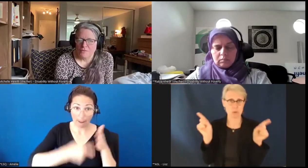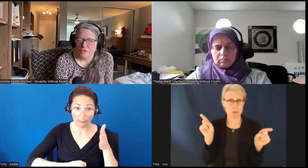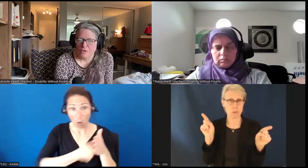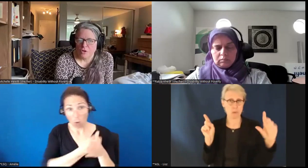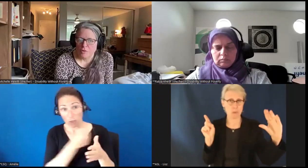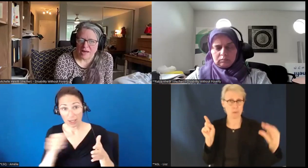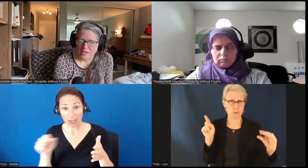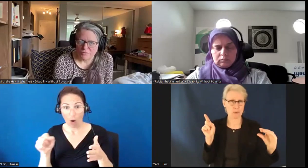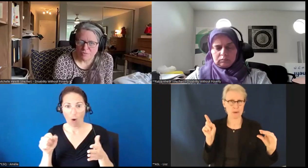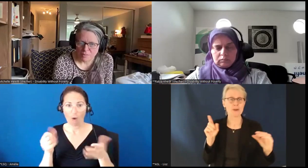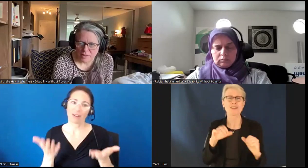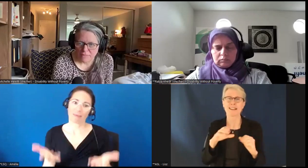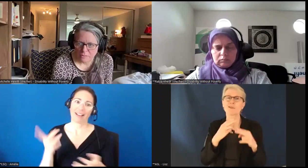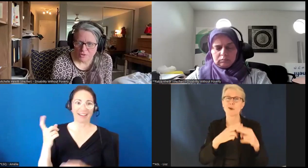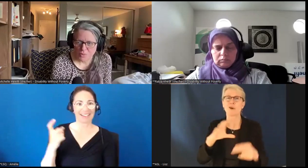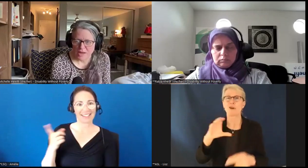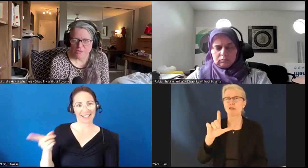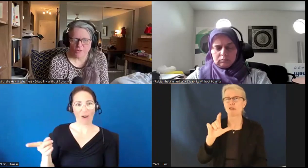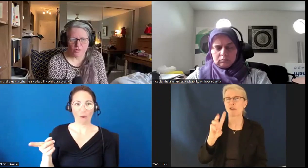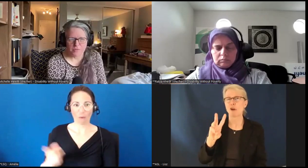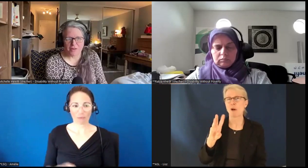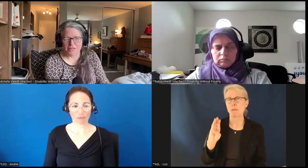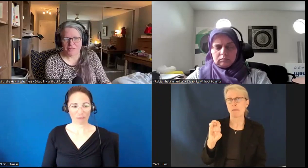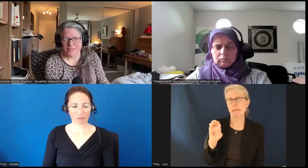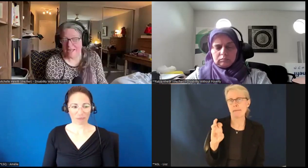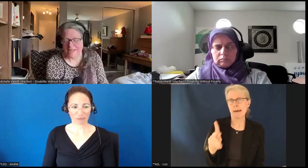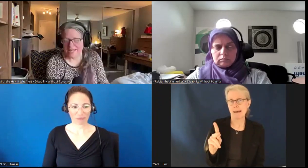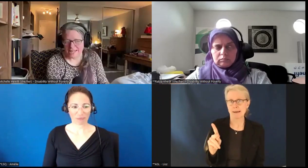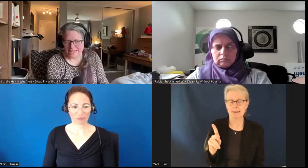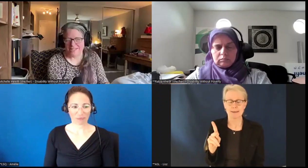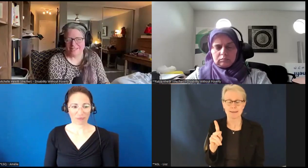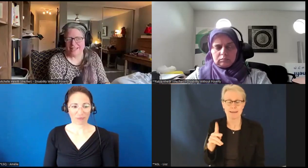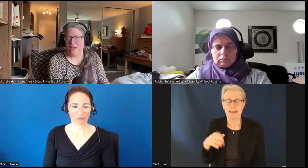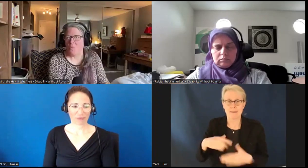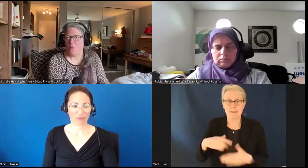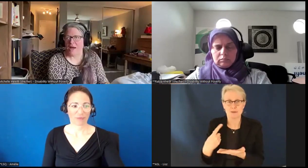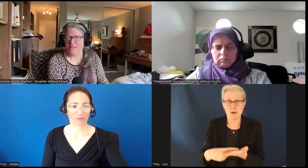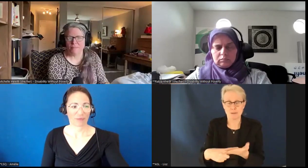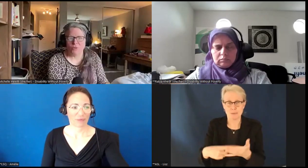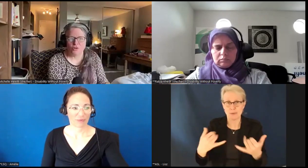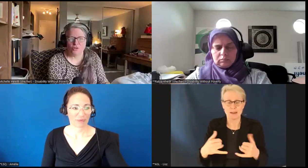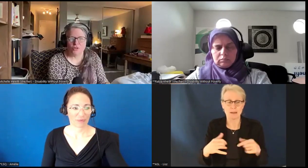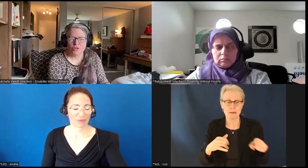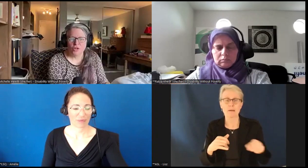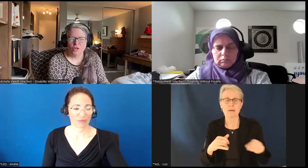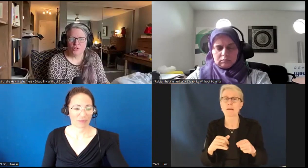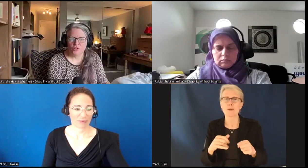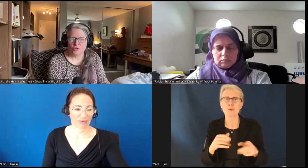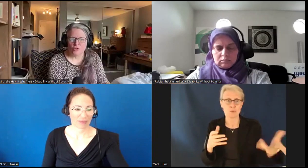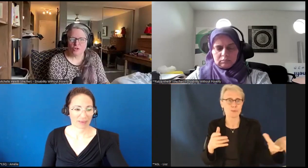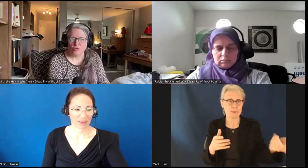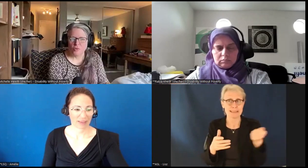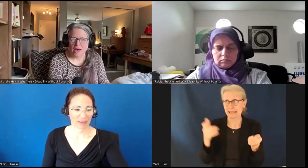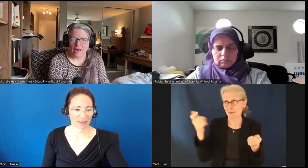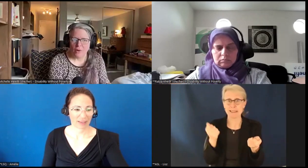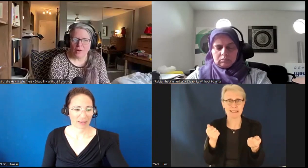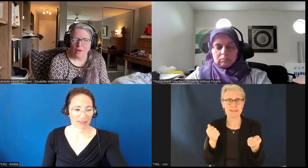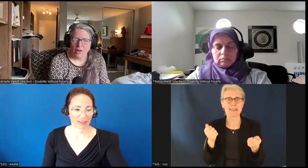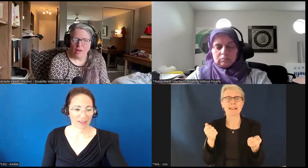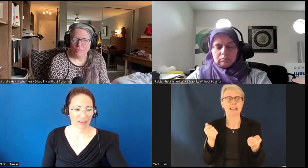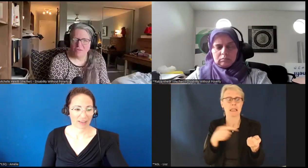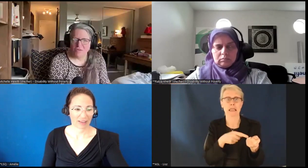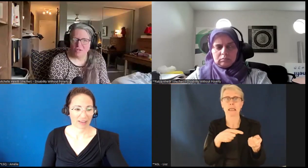of clawbacks, Rabia, which we haven't talked about yet today, and why it's important to talk to